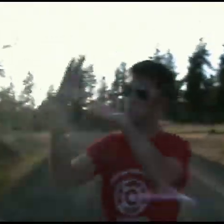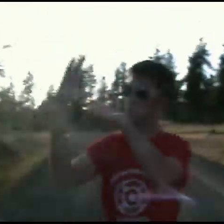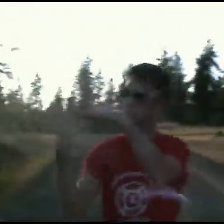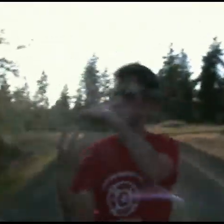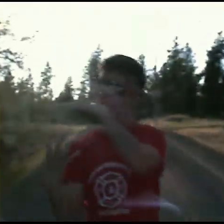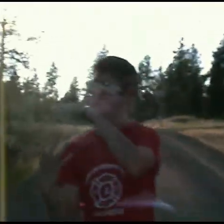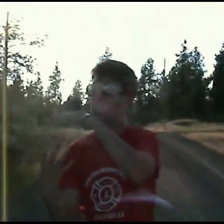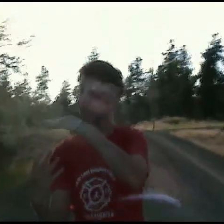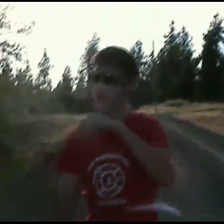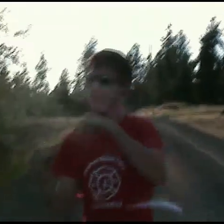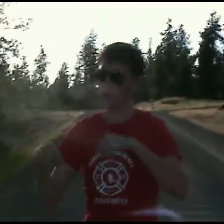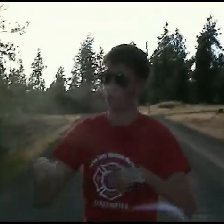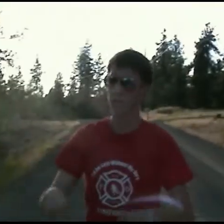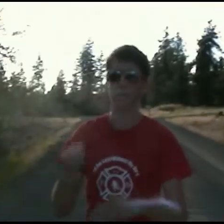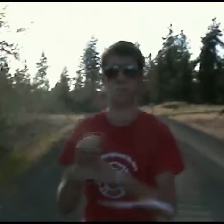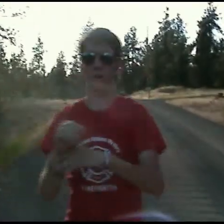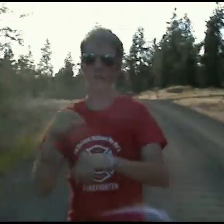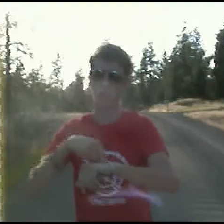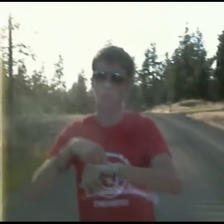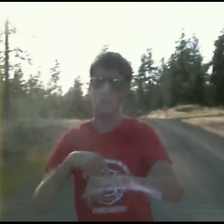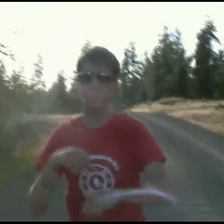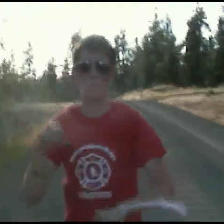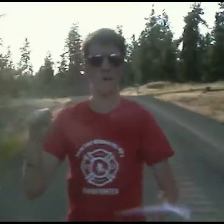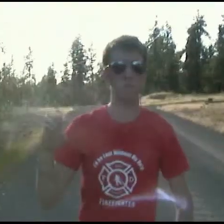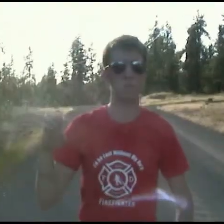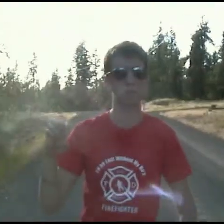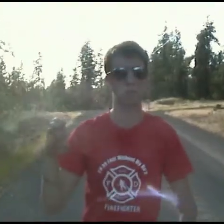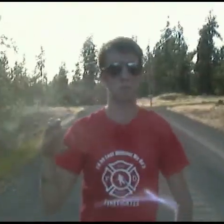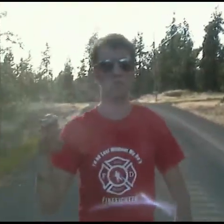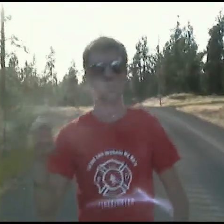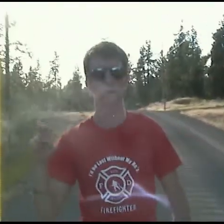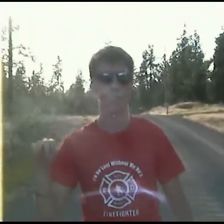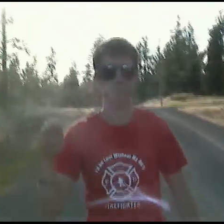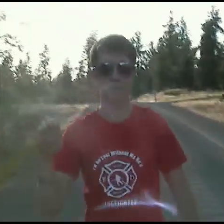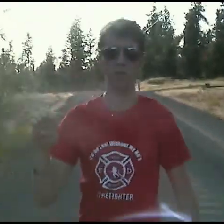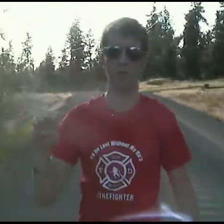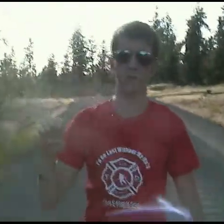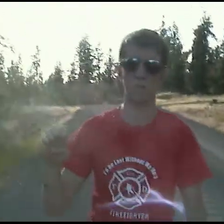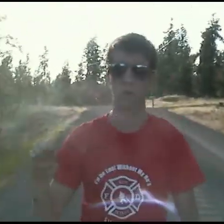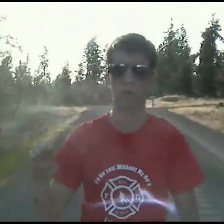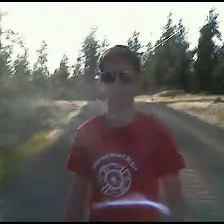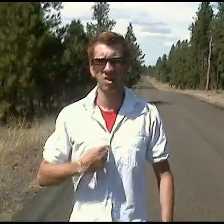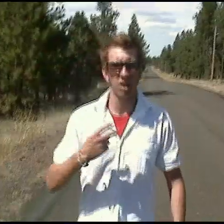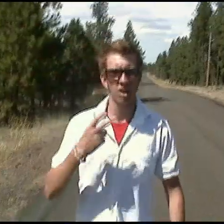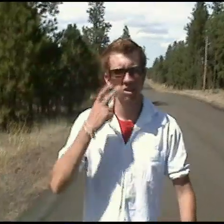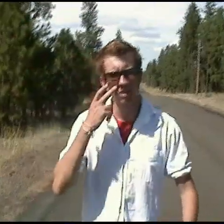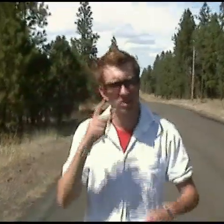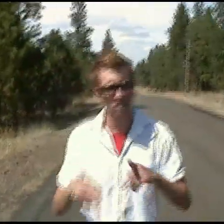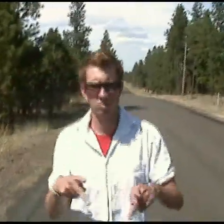across this nighttime scene I counted people as I neared